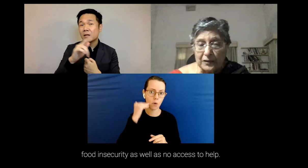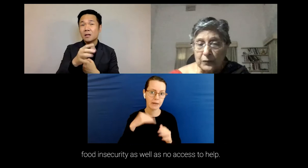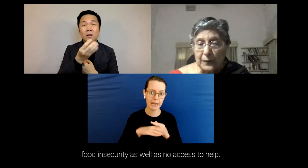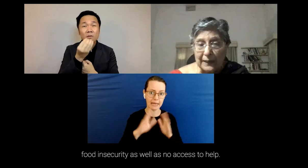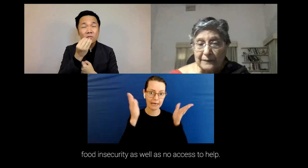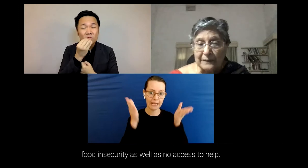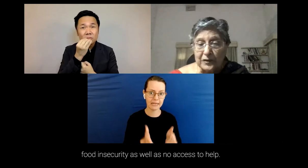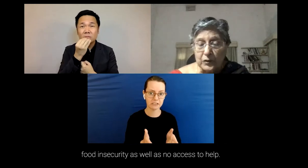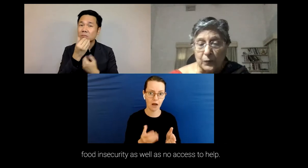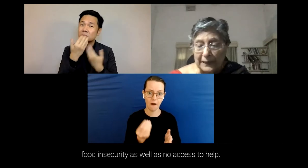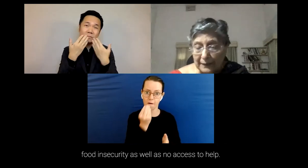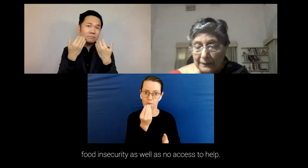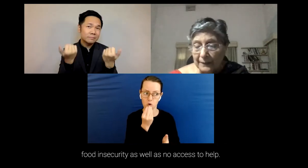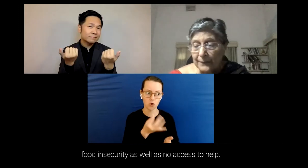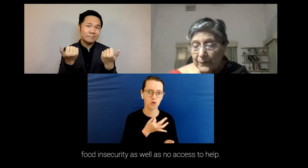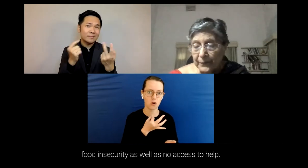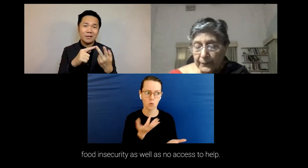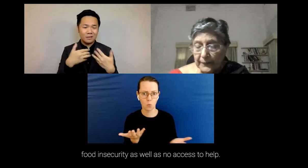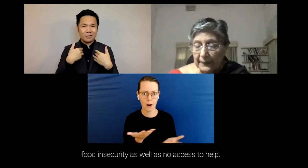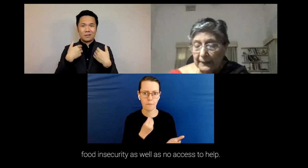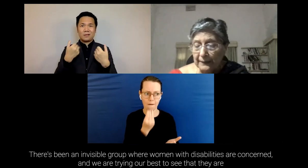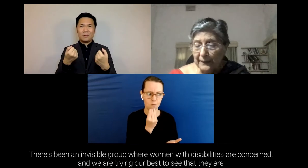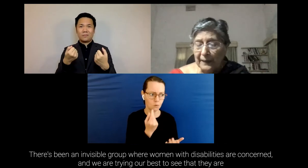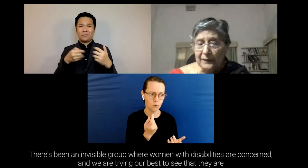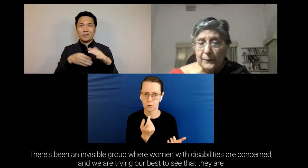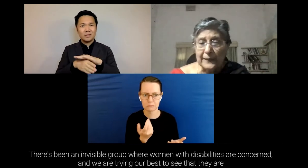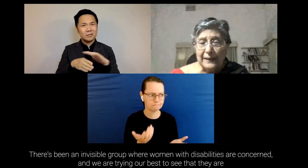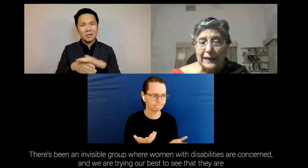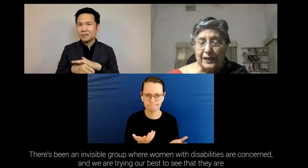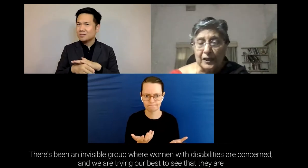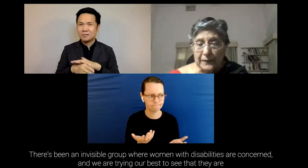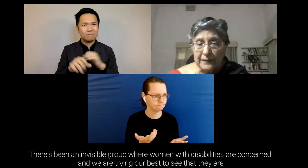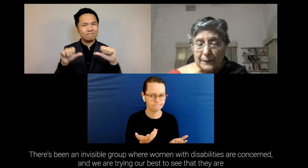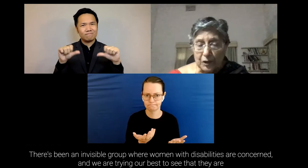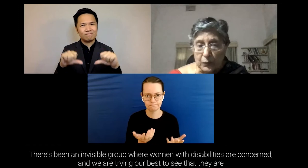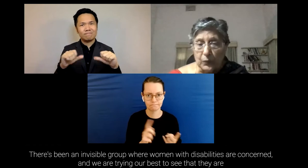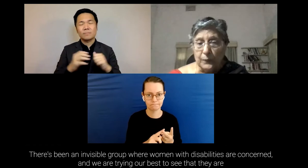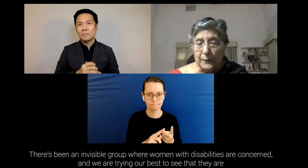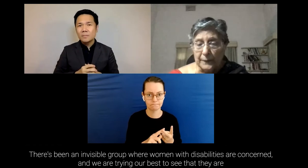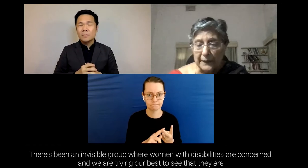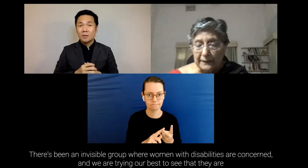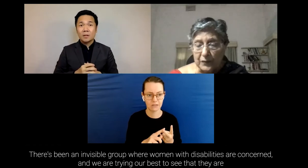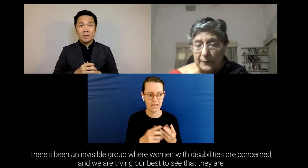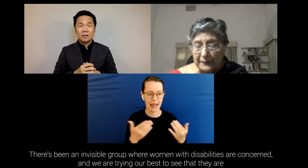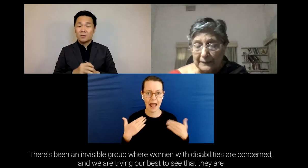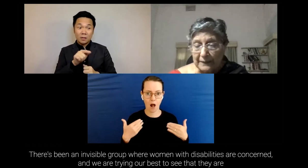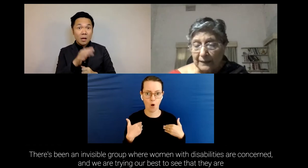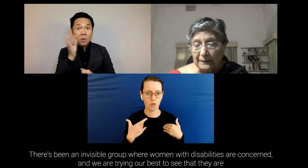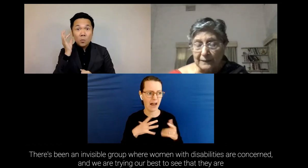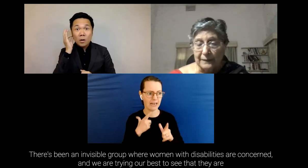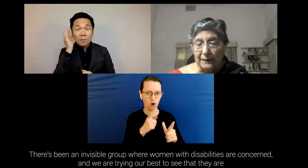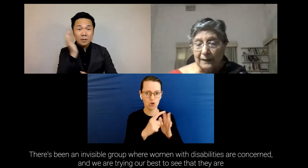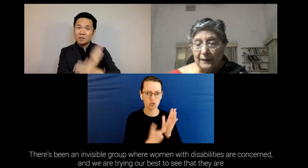well as no access to health. There has been an invisible group where women with disabilities